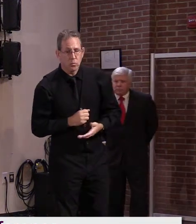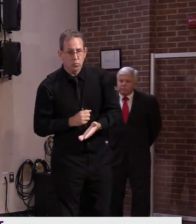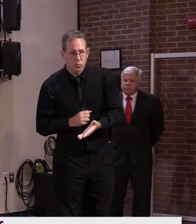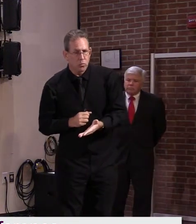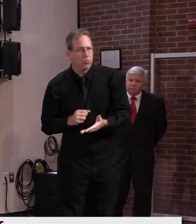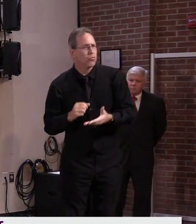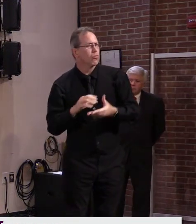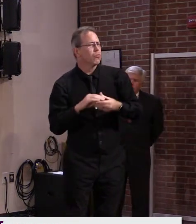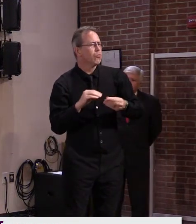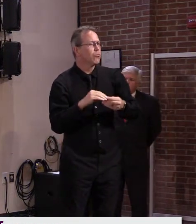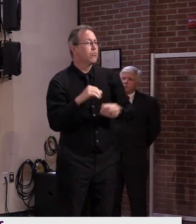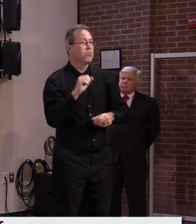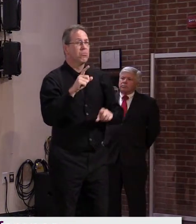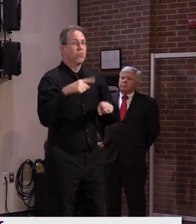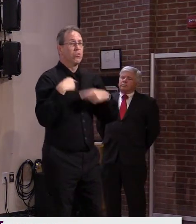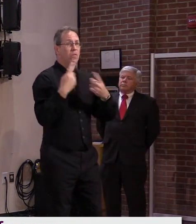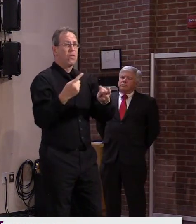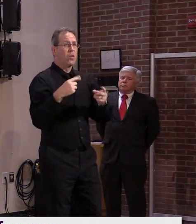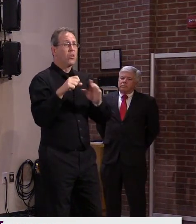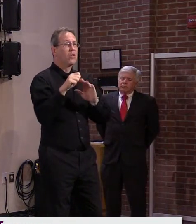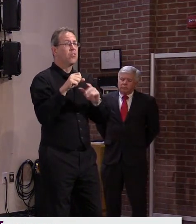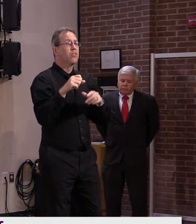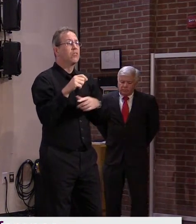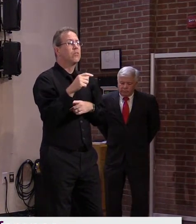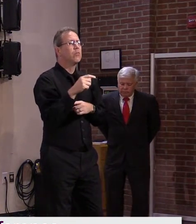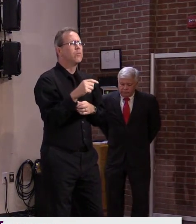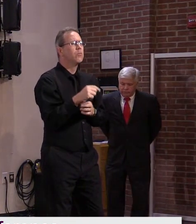at 81.5%.